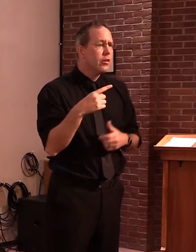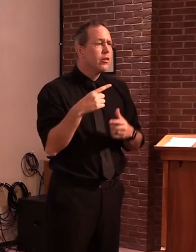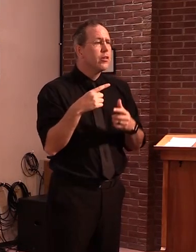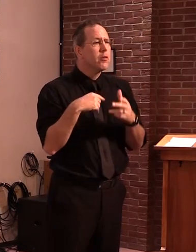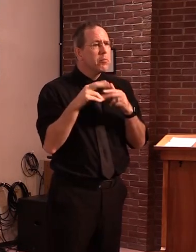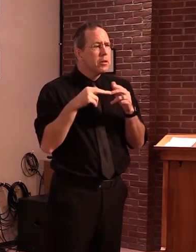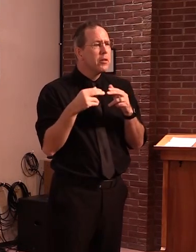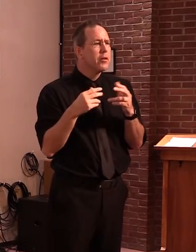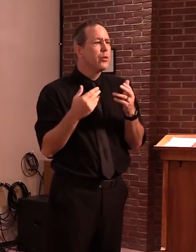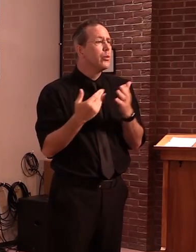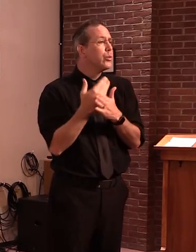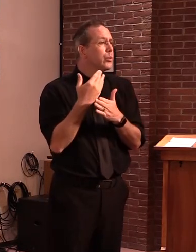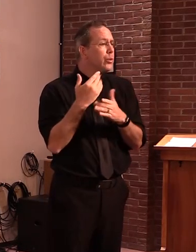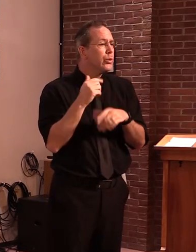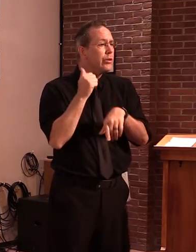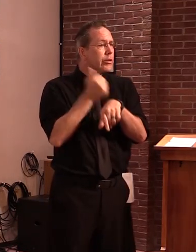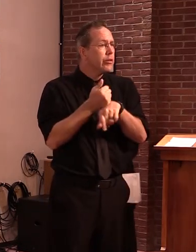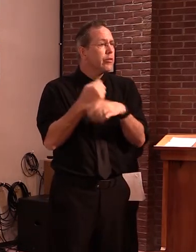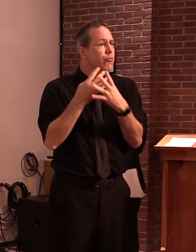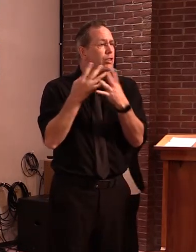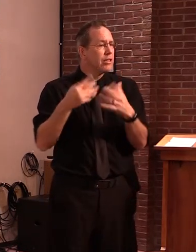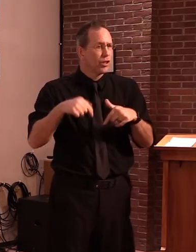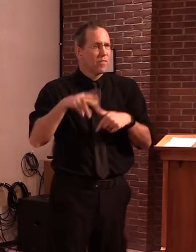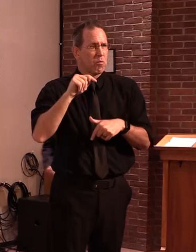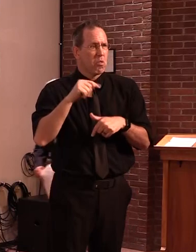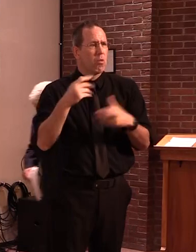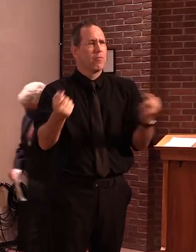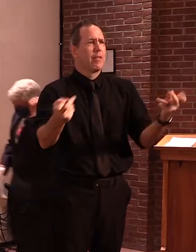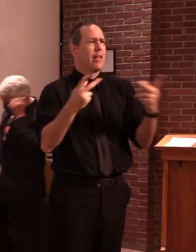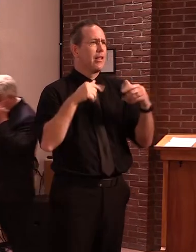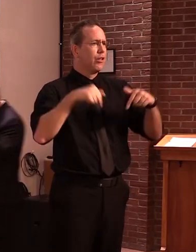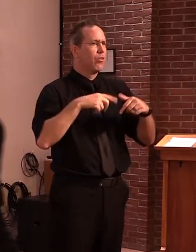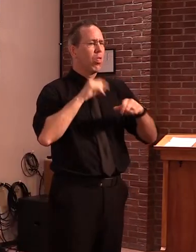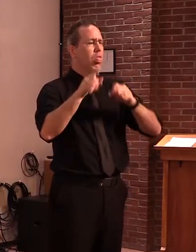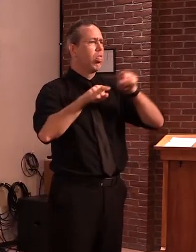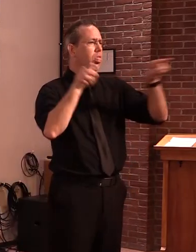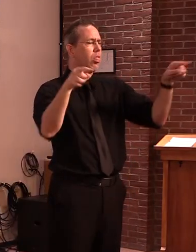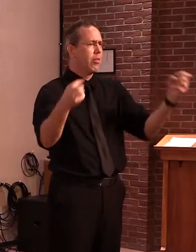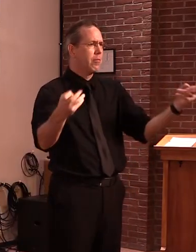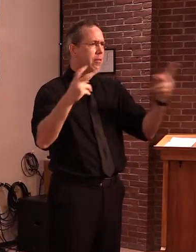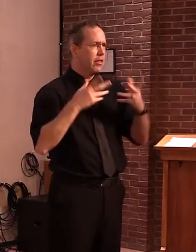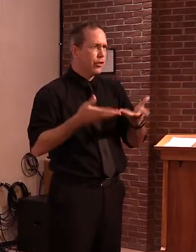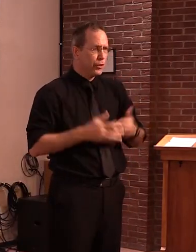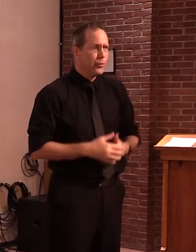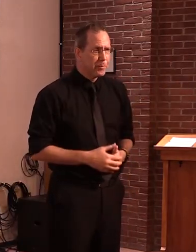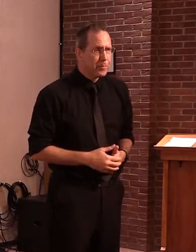here in Vermont where we could bring everyone back. So, Chris Smith.